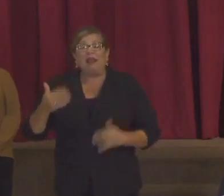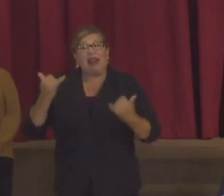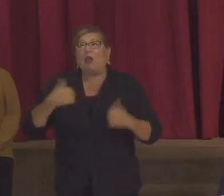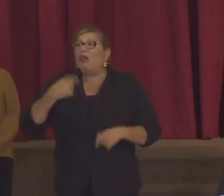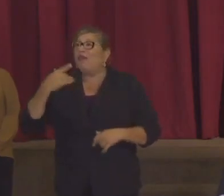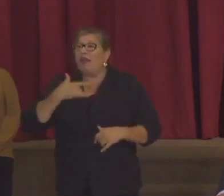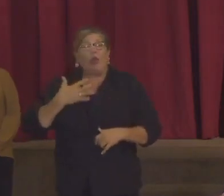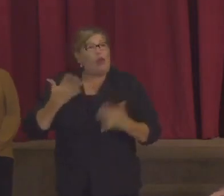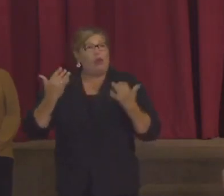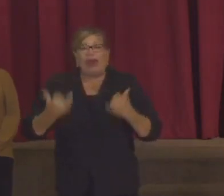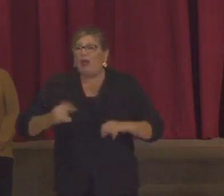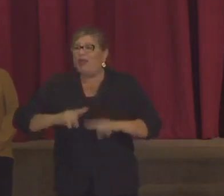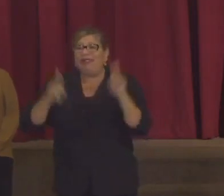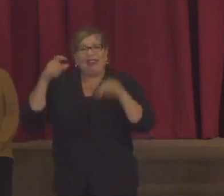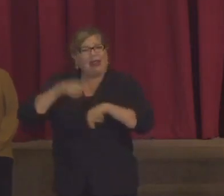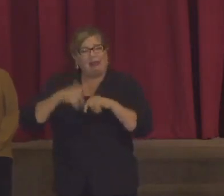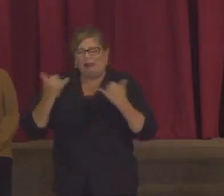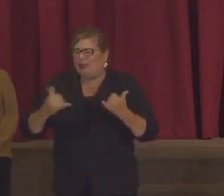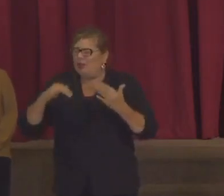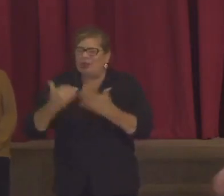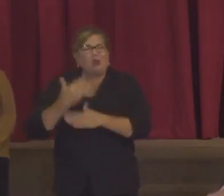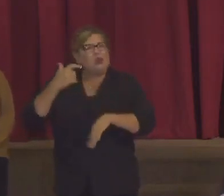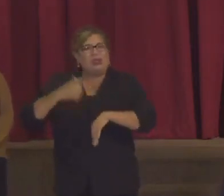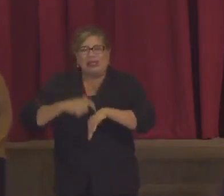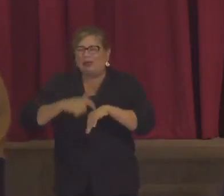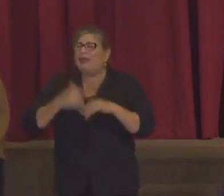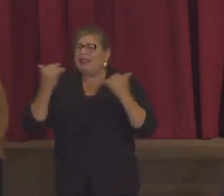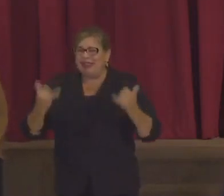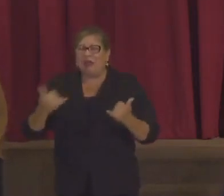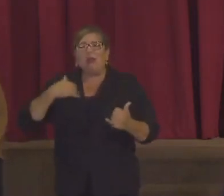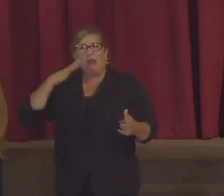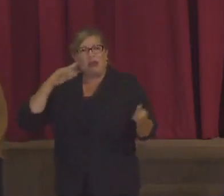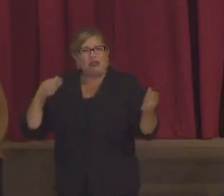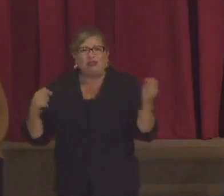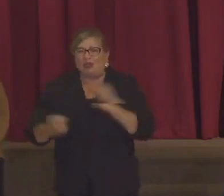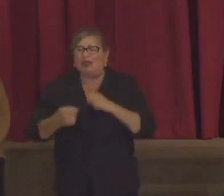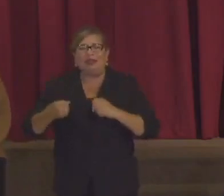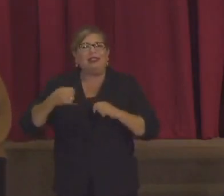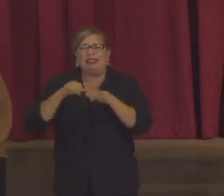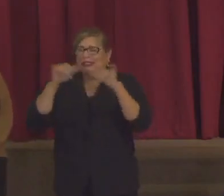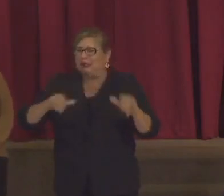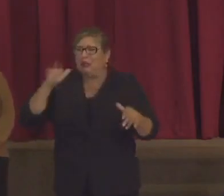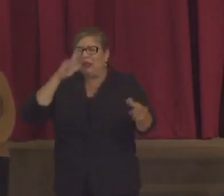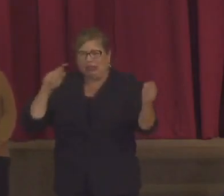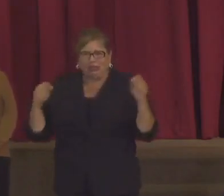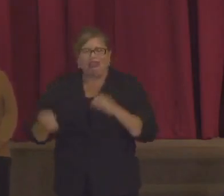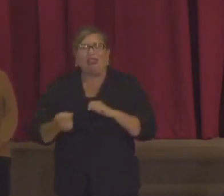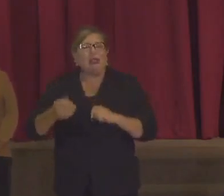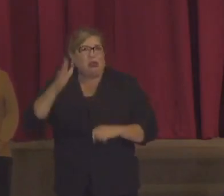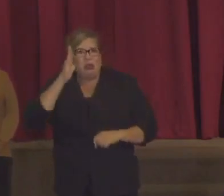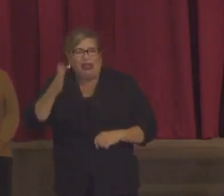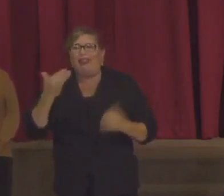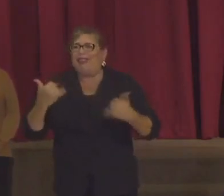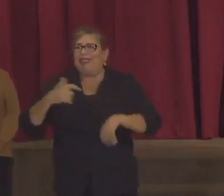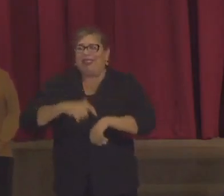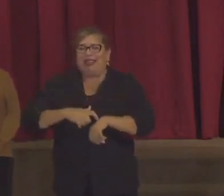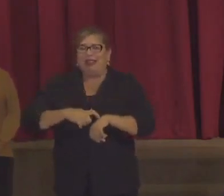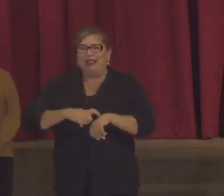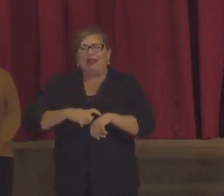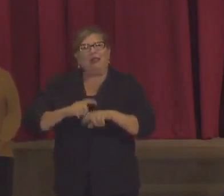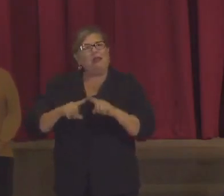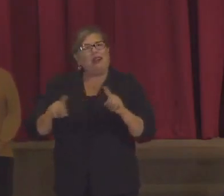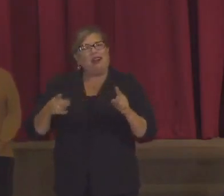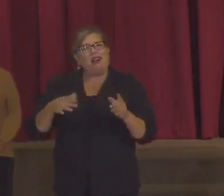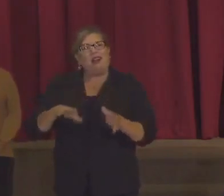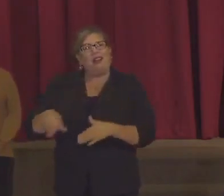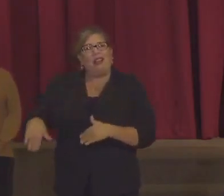moment. Every moment when we're in it, we feel like, well, this time we're going to do things fundamentally differently. Yet over and over and over and